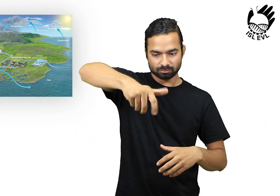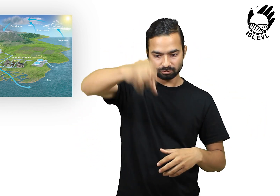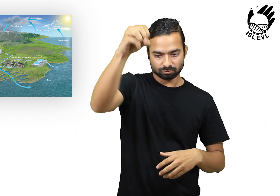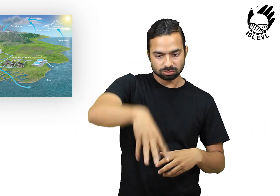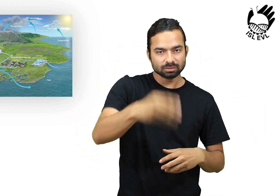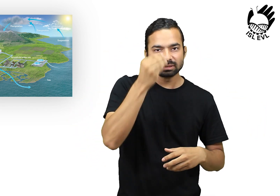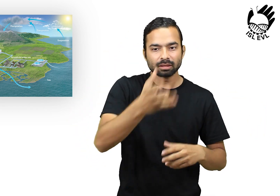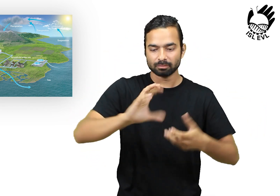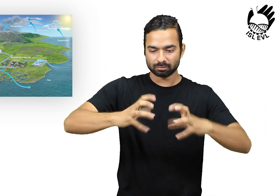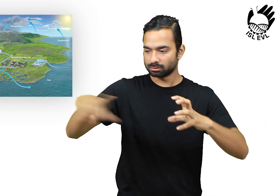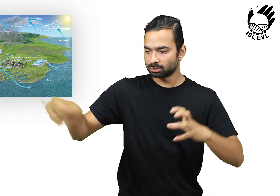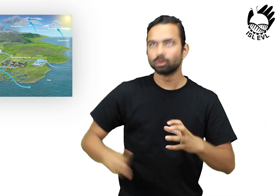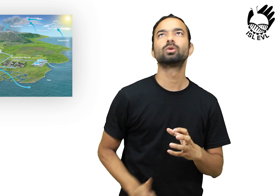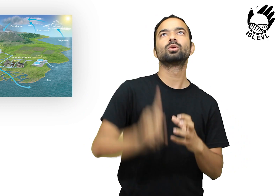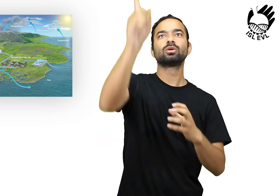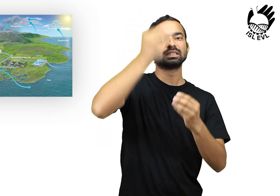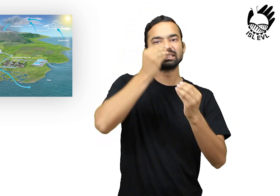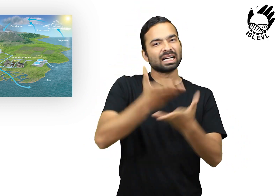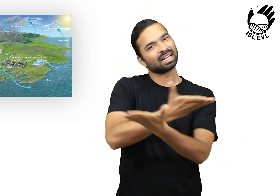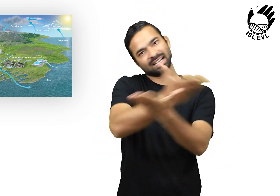as river banks.